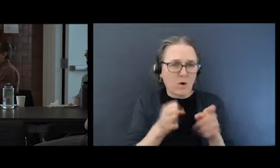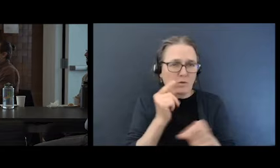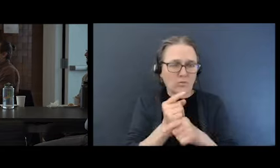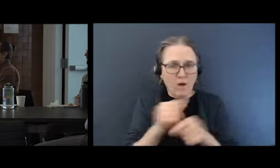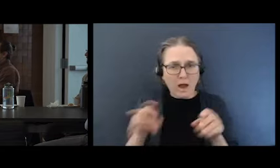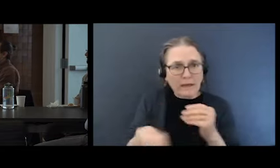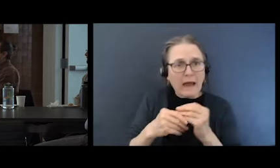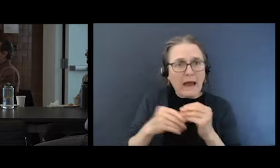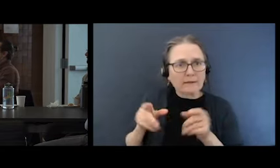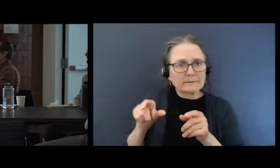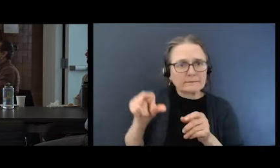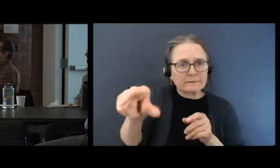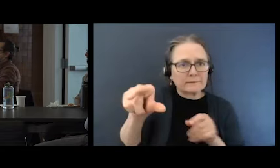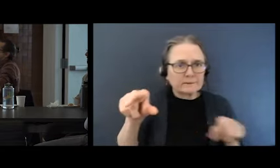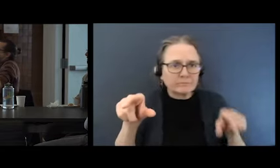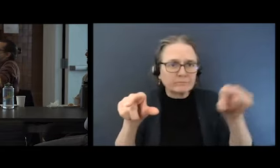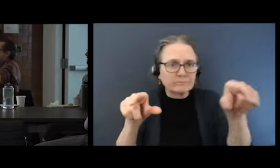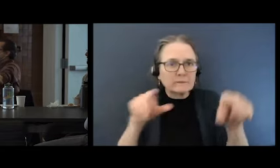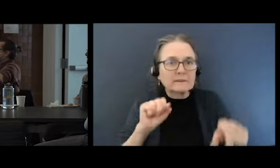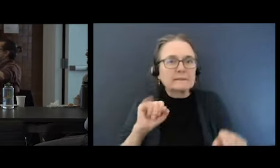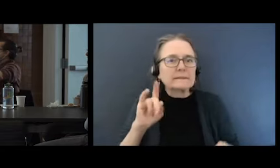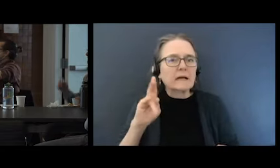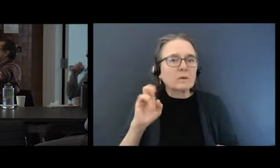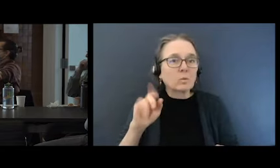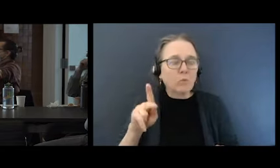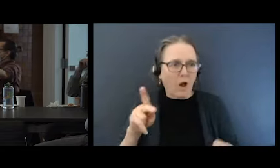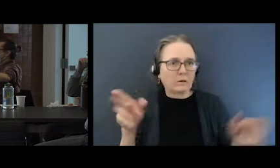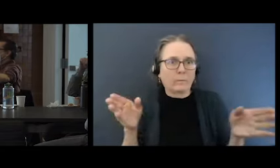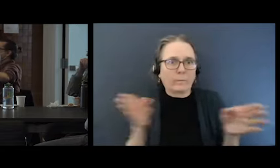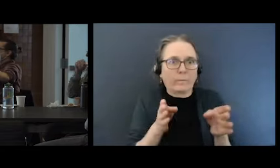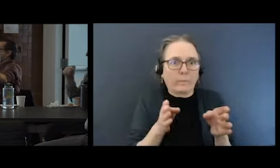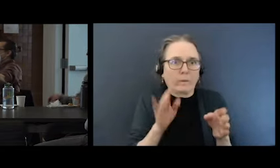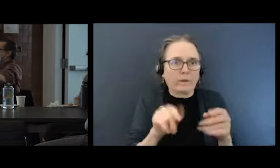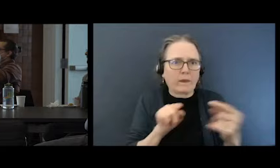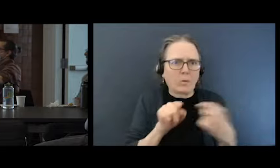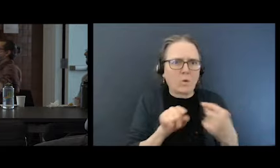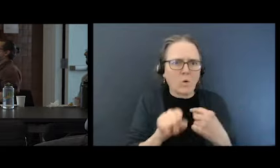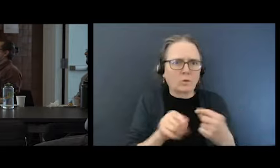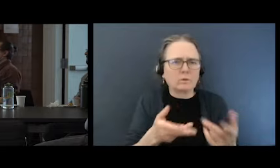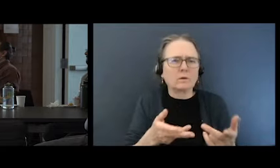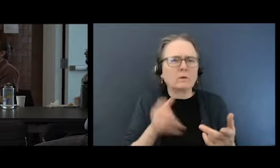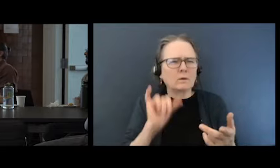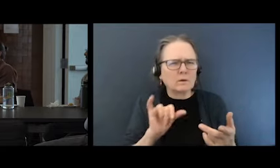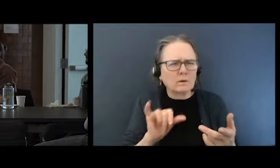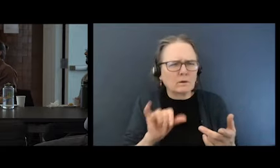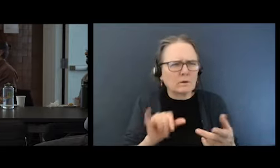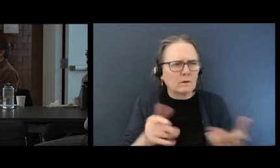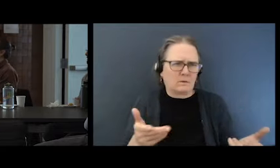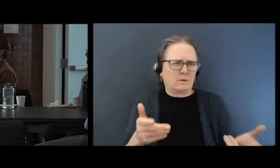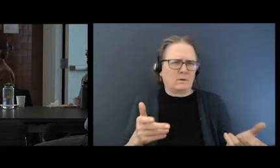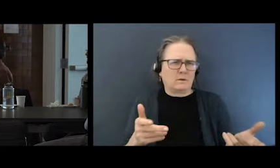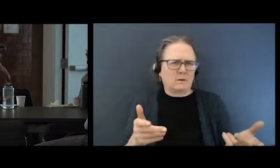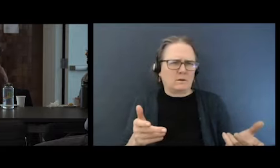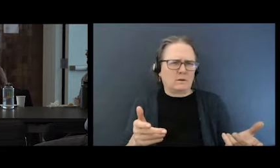that sidewalk free access and put the cost of that disruption on drivers? Who's paying for the disruption?